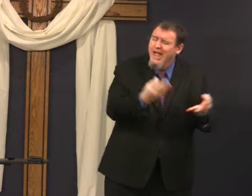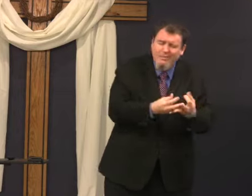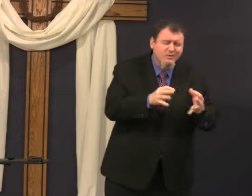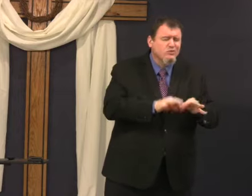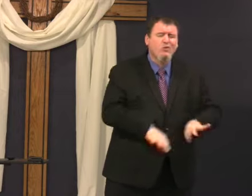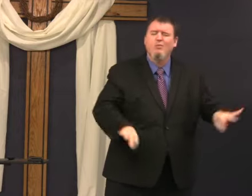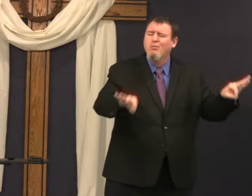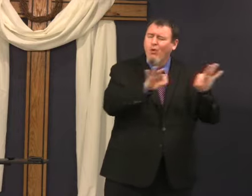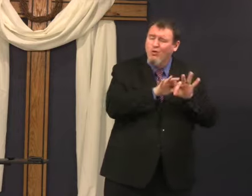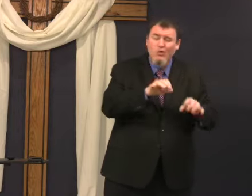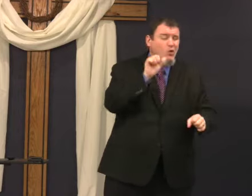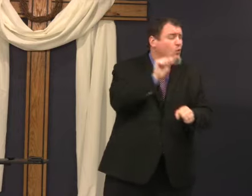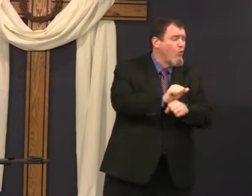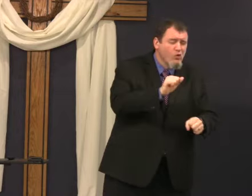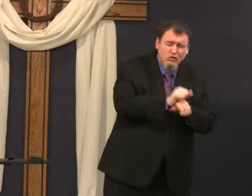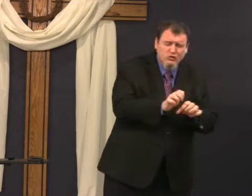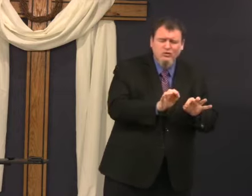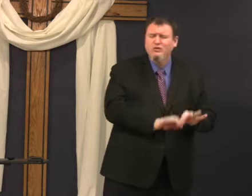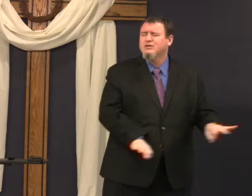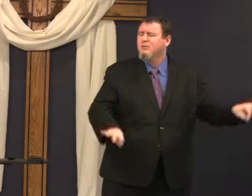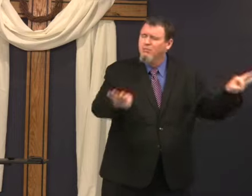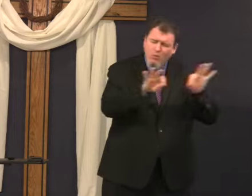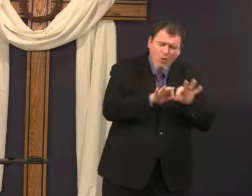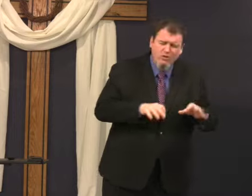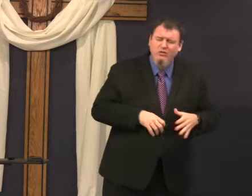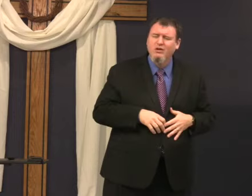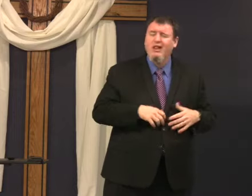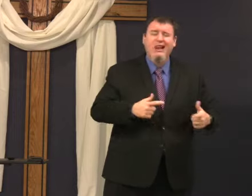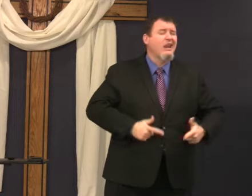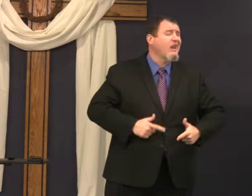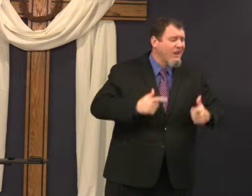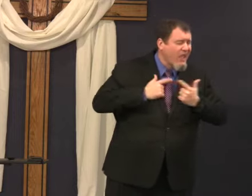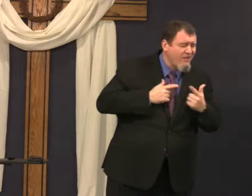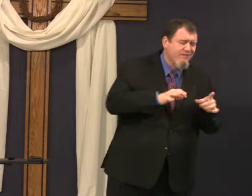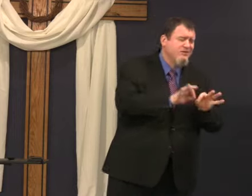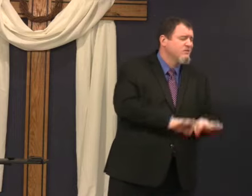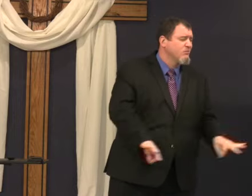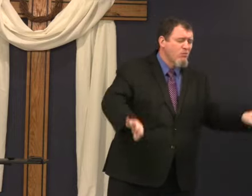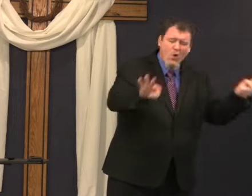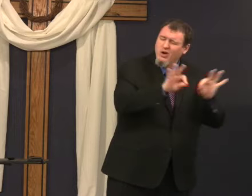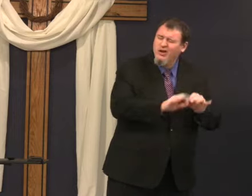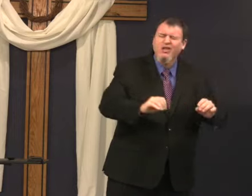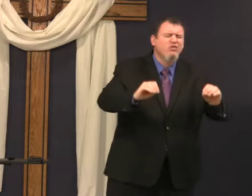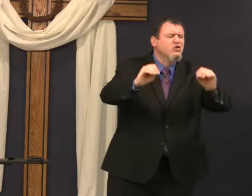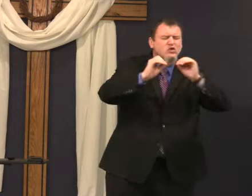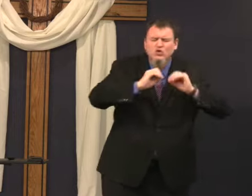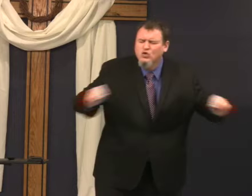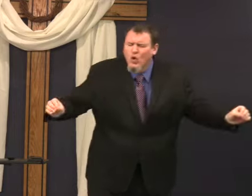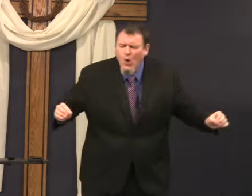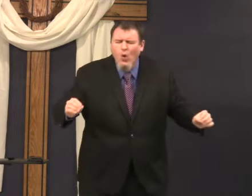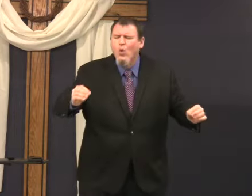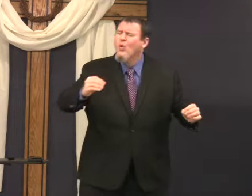Our families are important. Our work is important. Our lives are important.